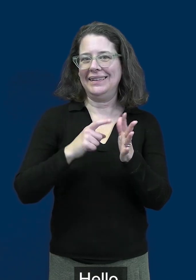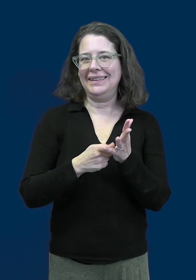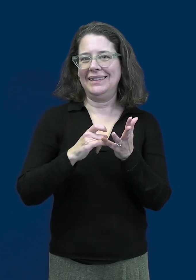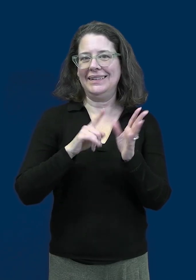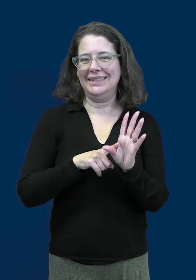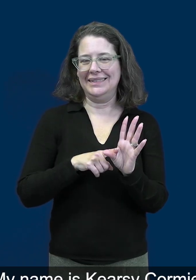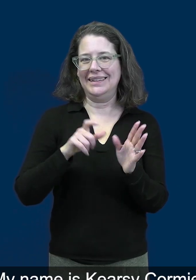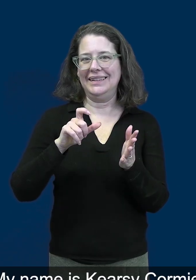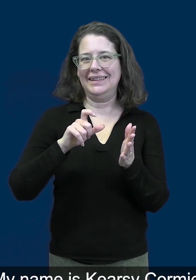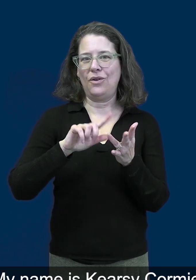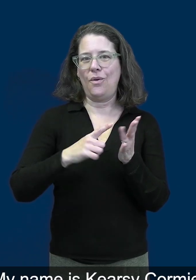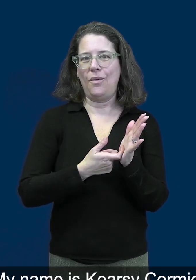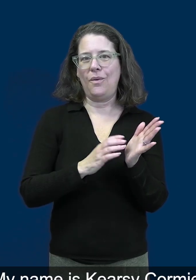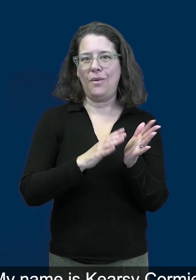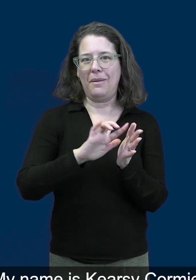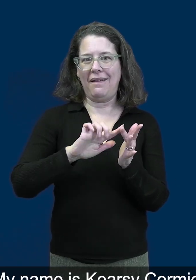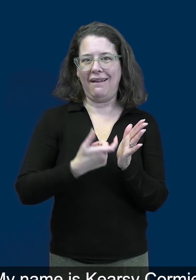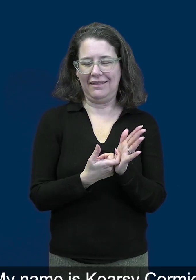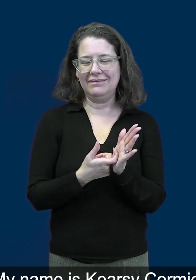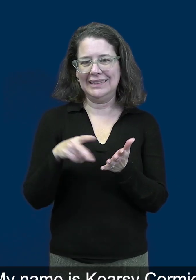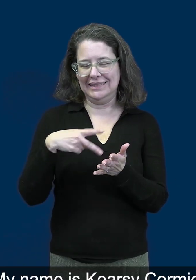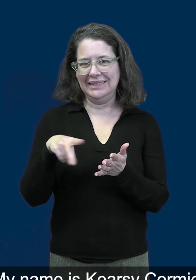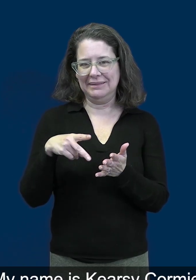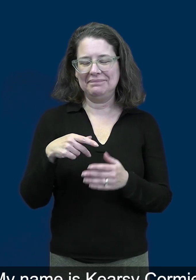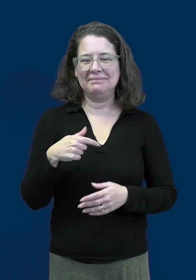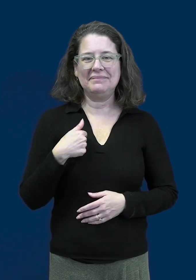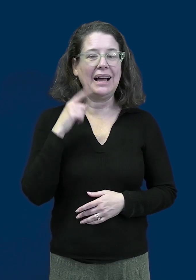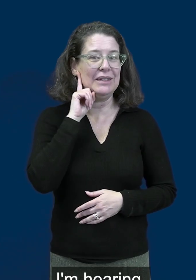my name is Kearsy Cormier. I'm hearing,